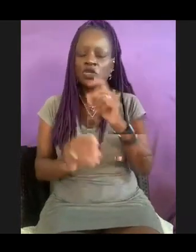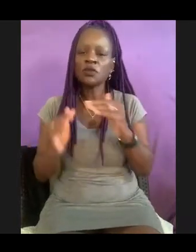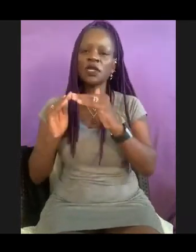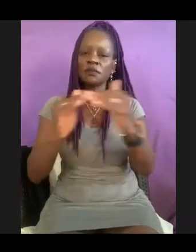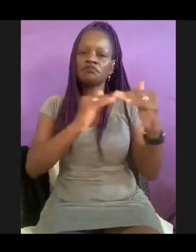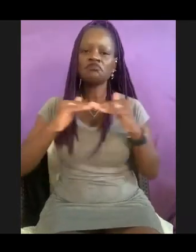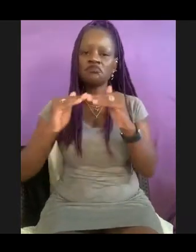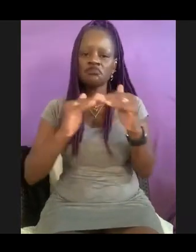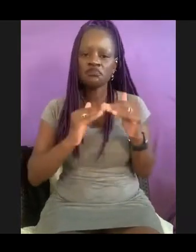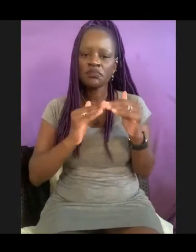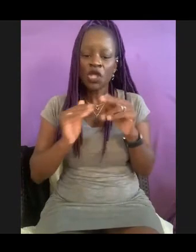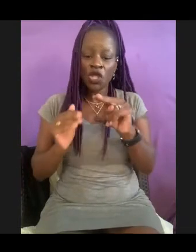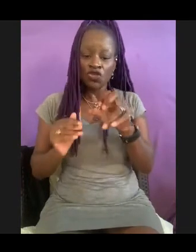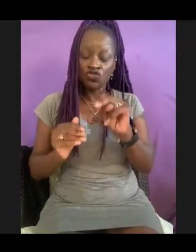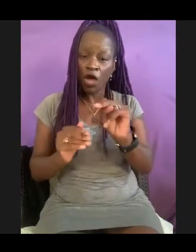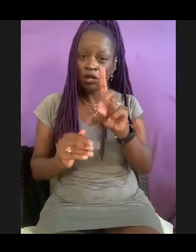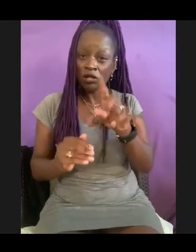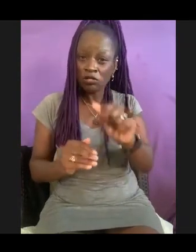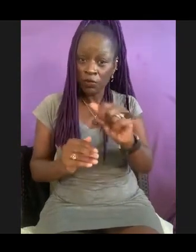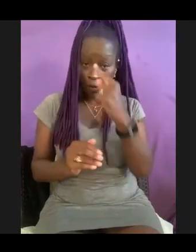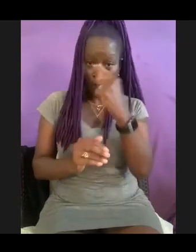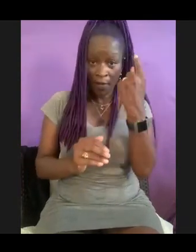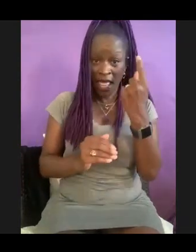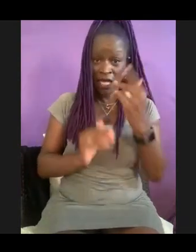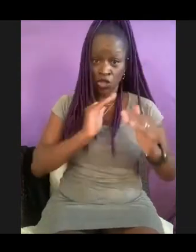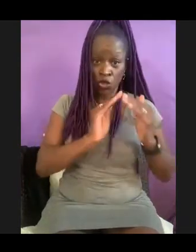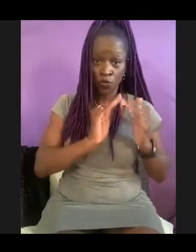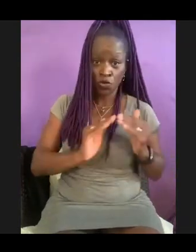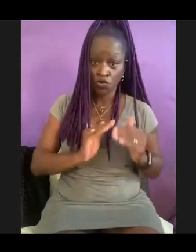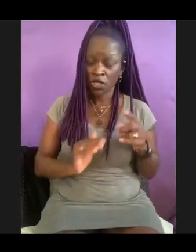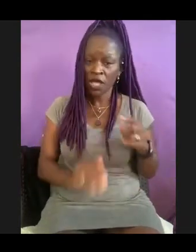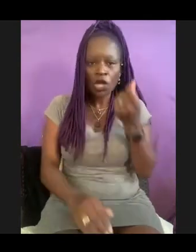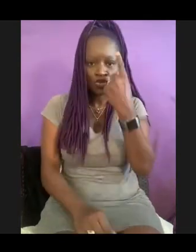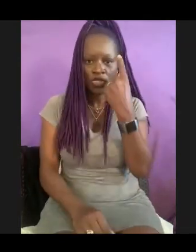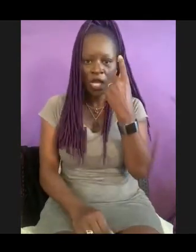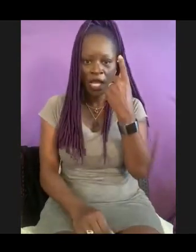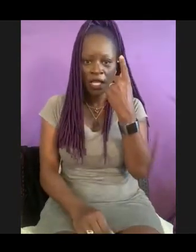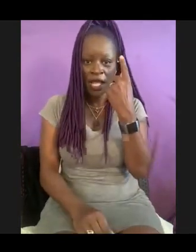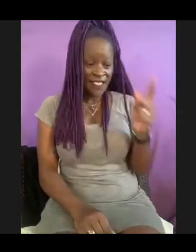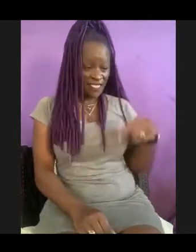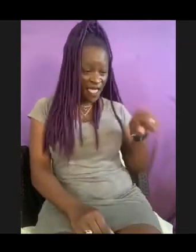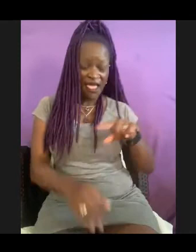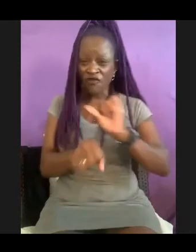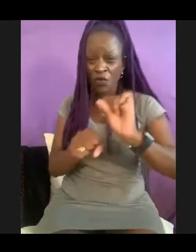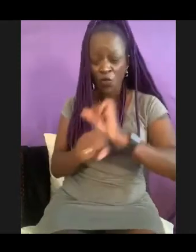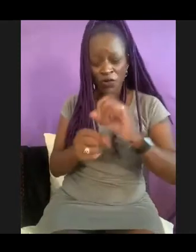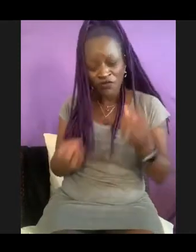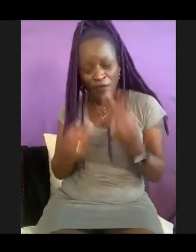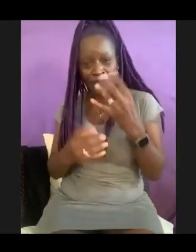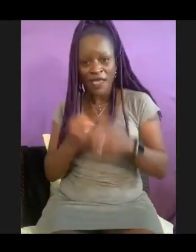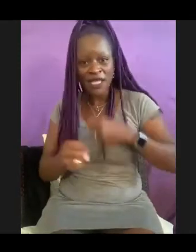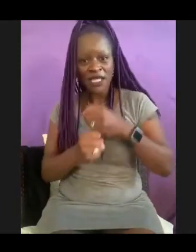The non-disabled Black community have understood this and has worked at it for many